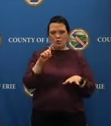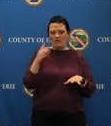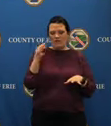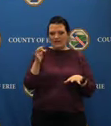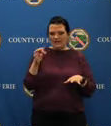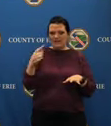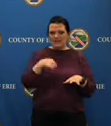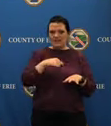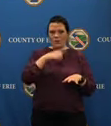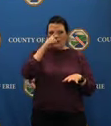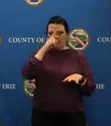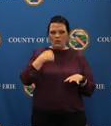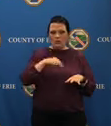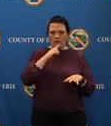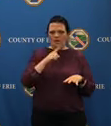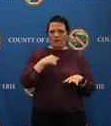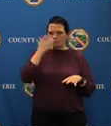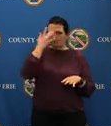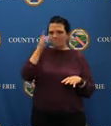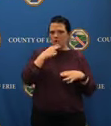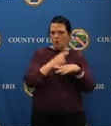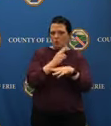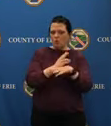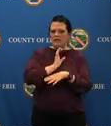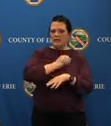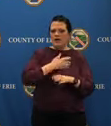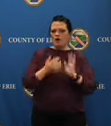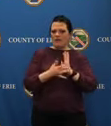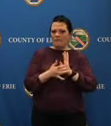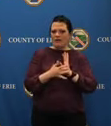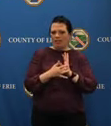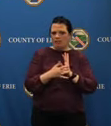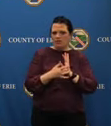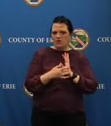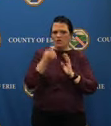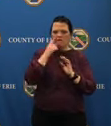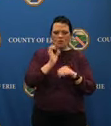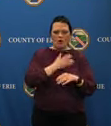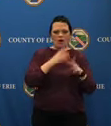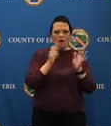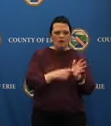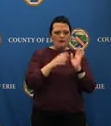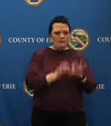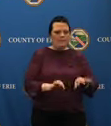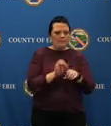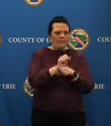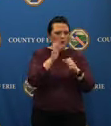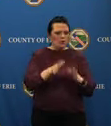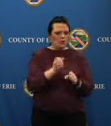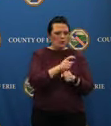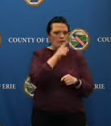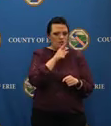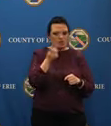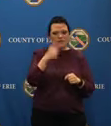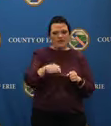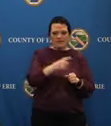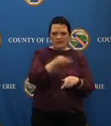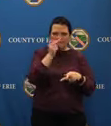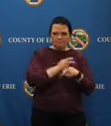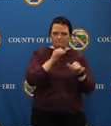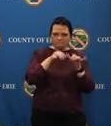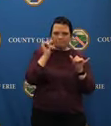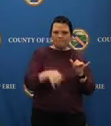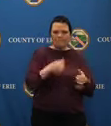think we're judiciously using our testing technology for our essential workers to make sure that they stay healthy